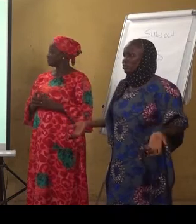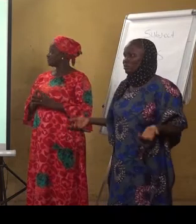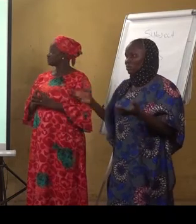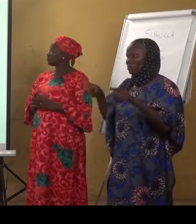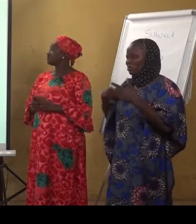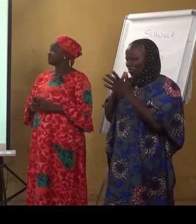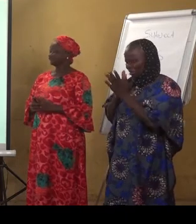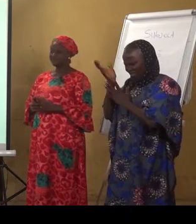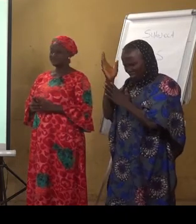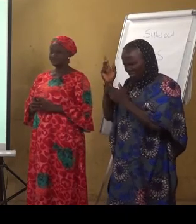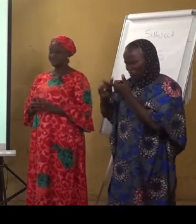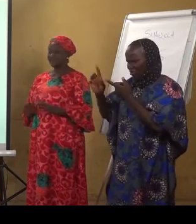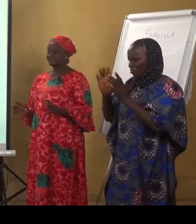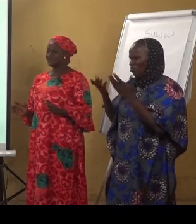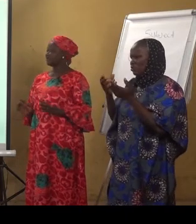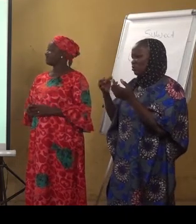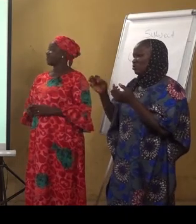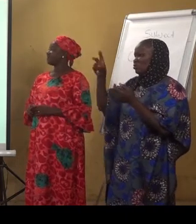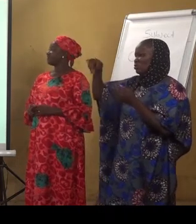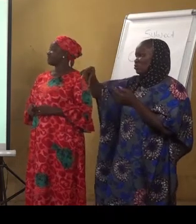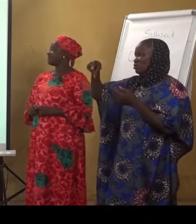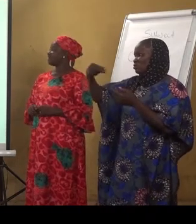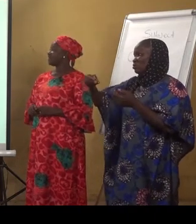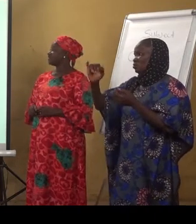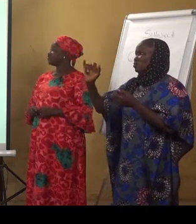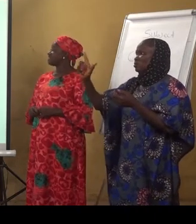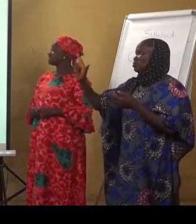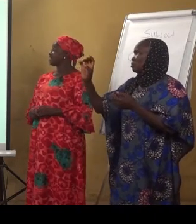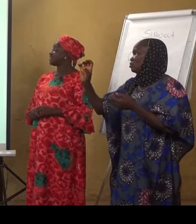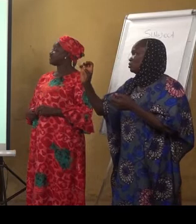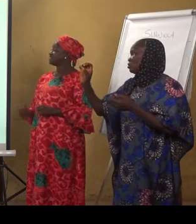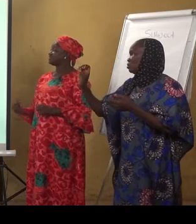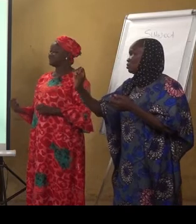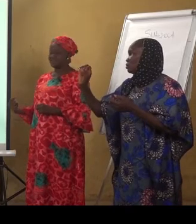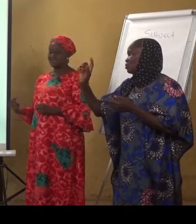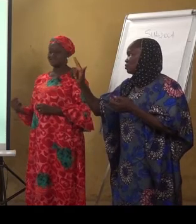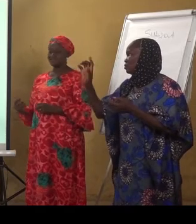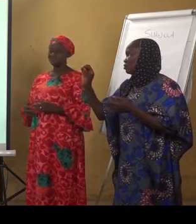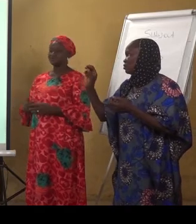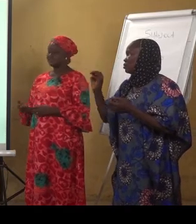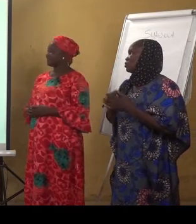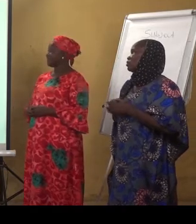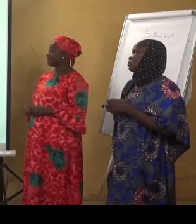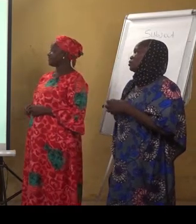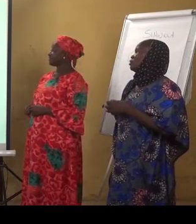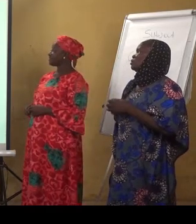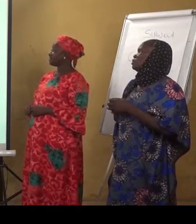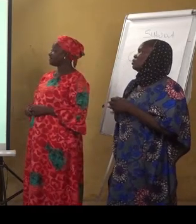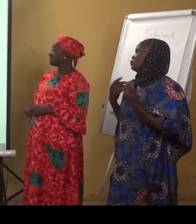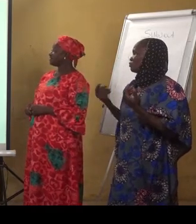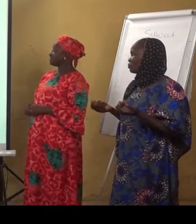the story very, very well there. And the points that are not even here, you will see them